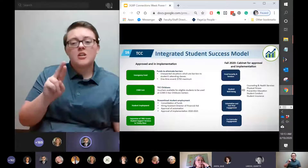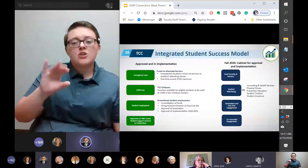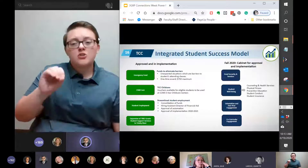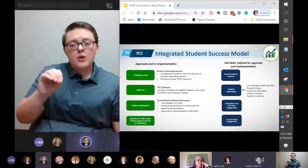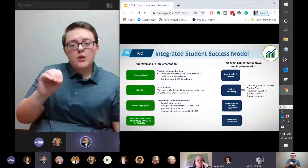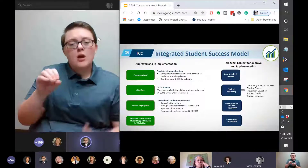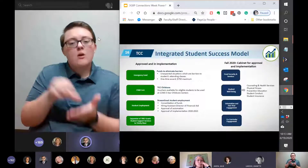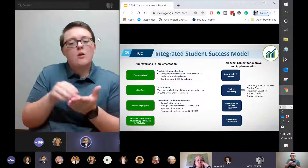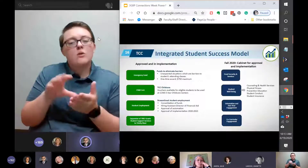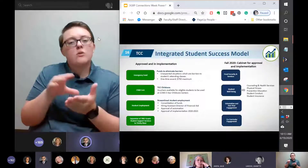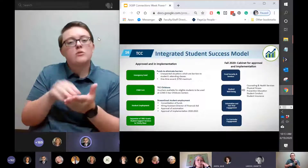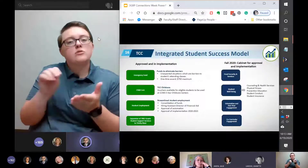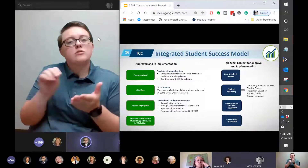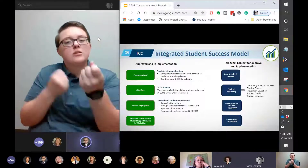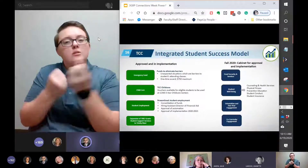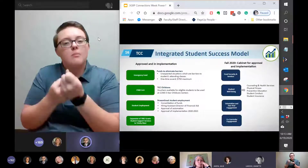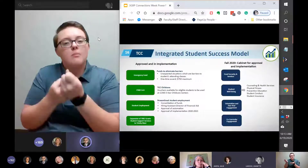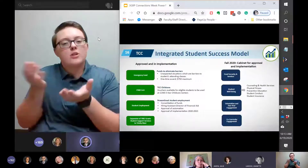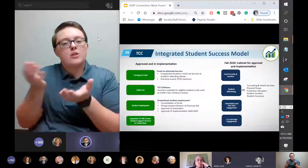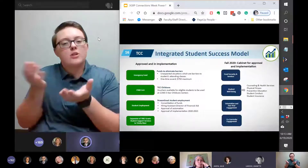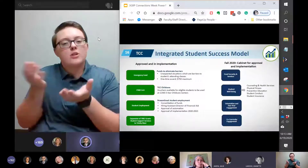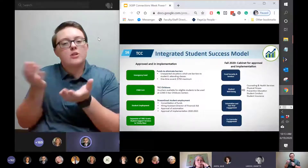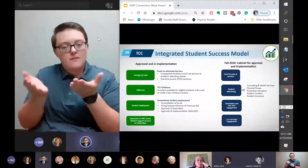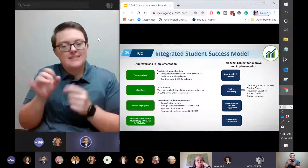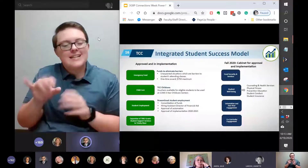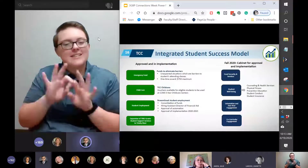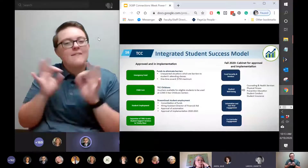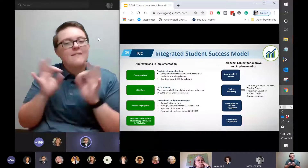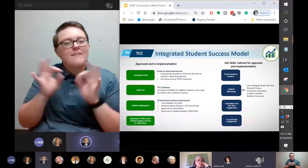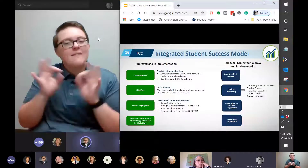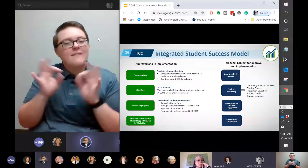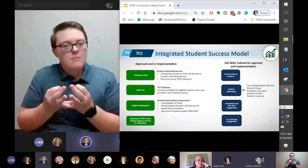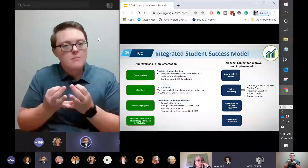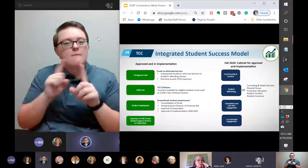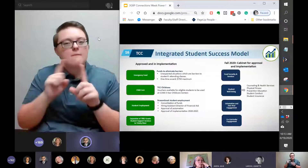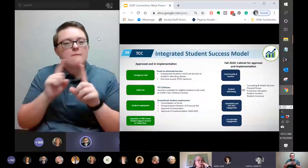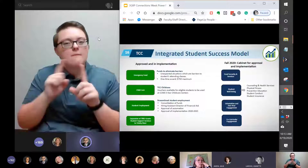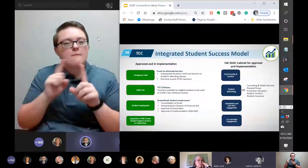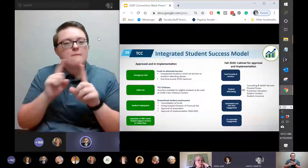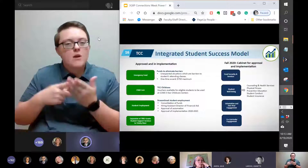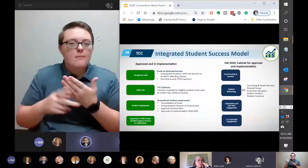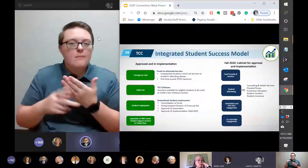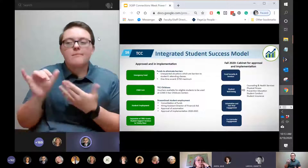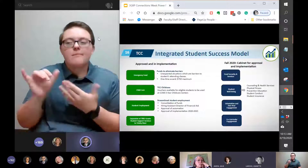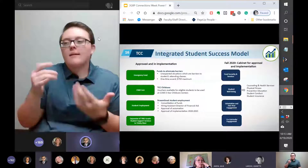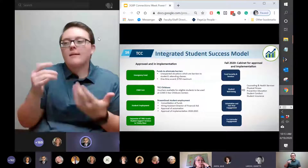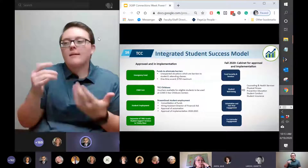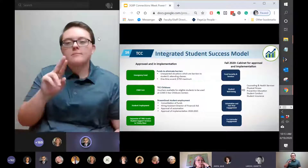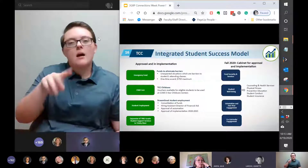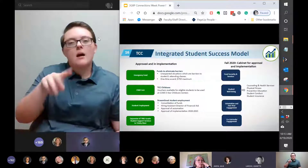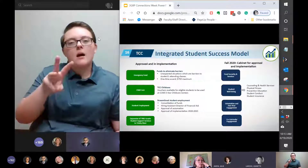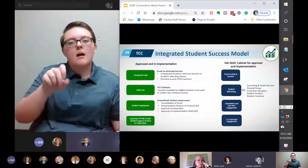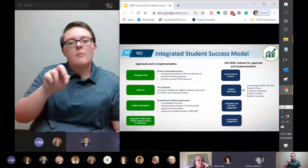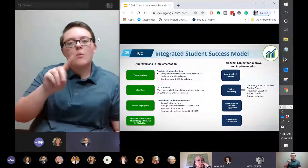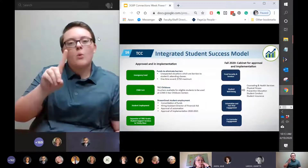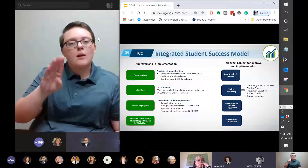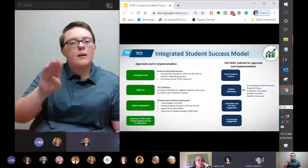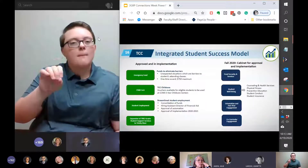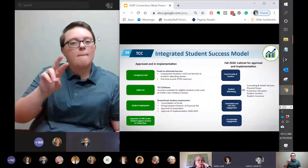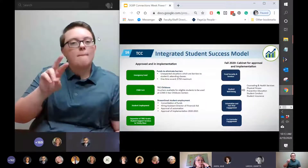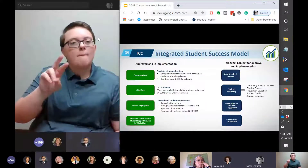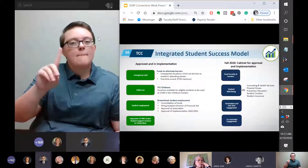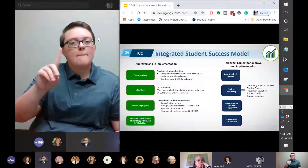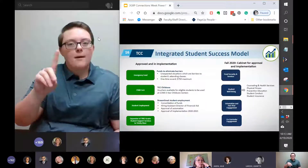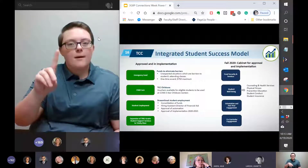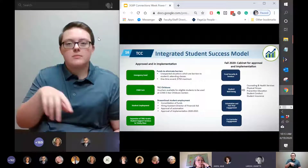one of the programs that's a family of programs like Upward Bound and Talent Search, which comprise all the